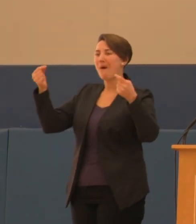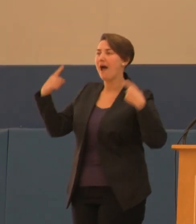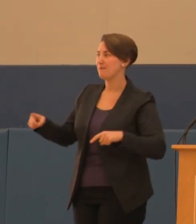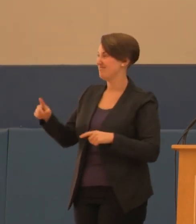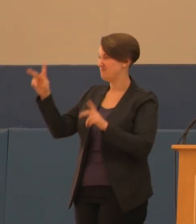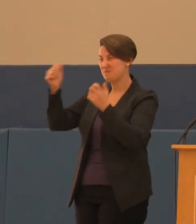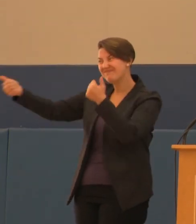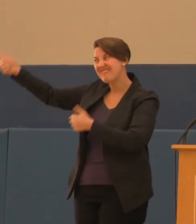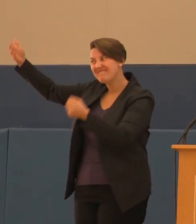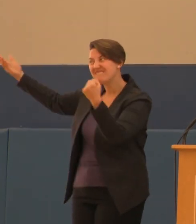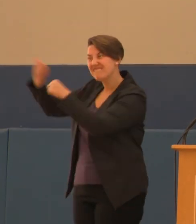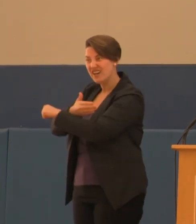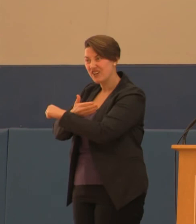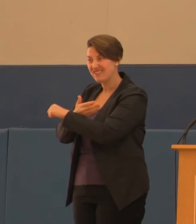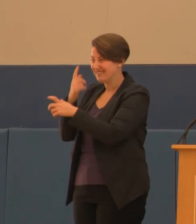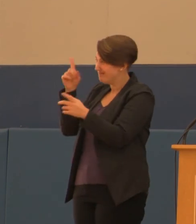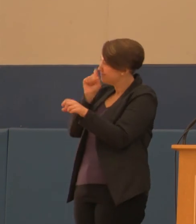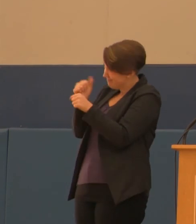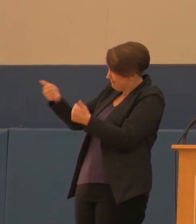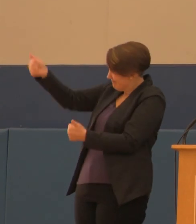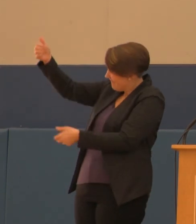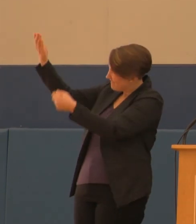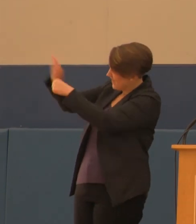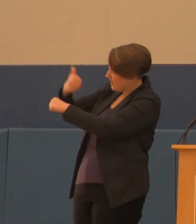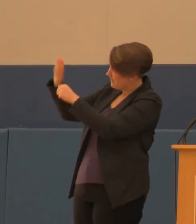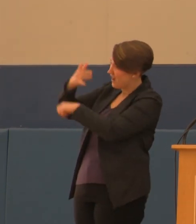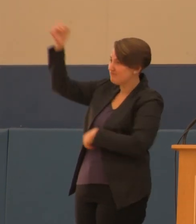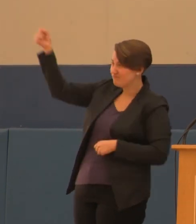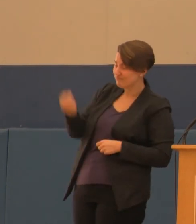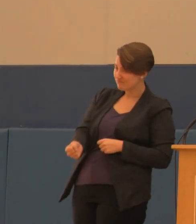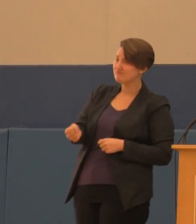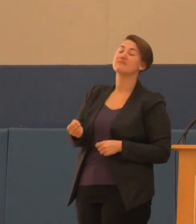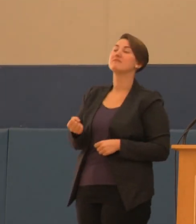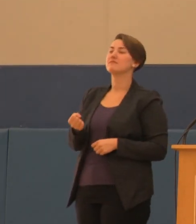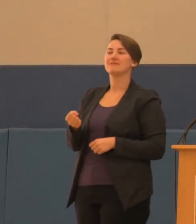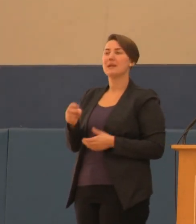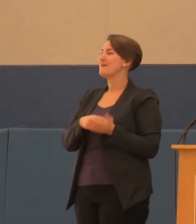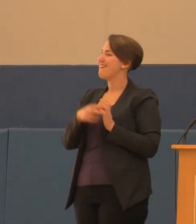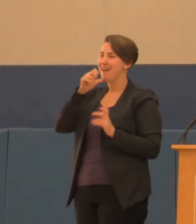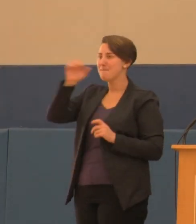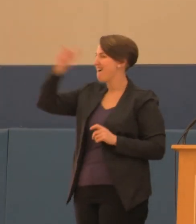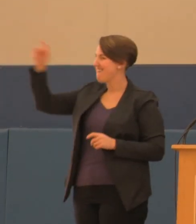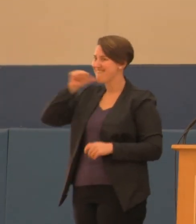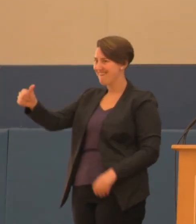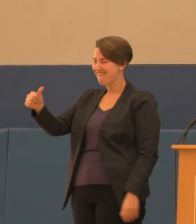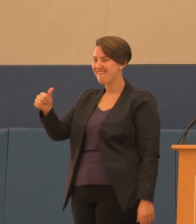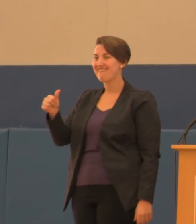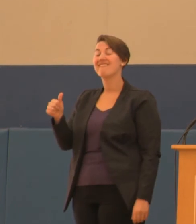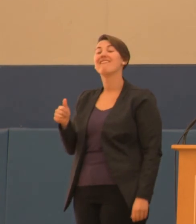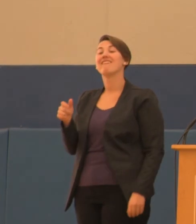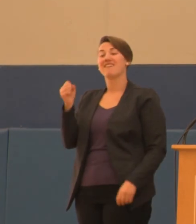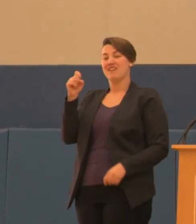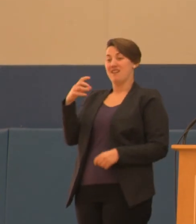the highest echelons of their organizations. They're fired, they're removed, they're not coming back. And that is